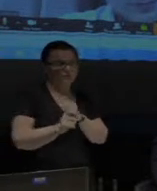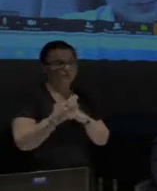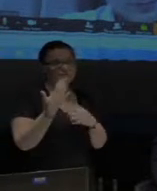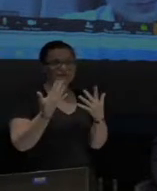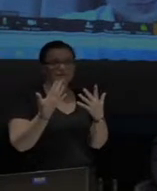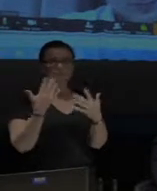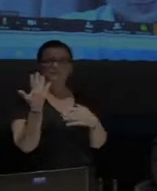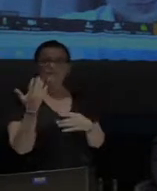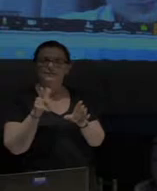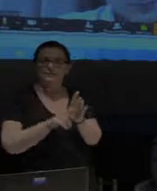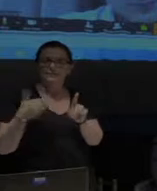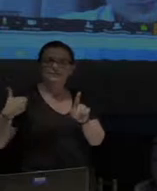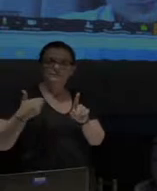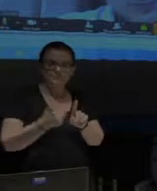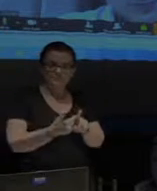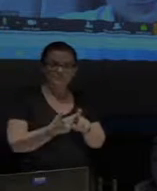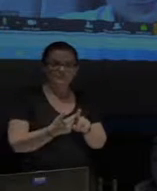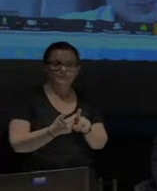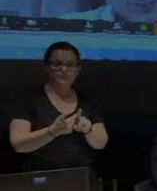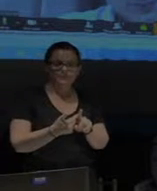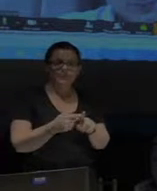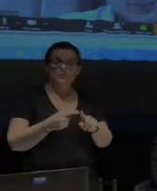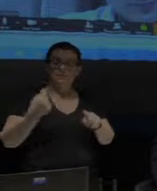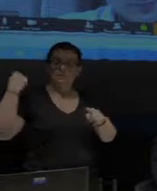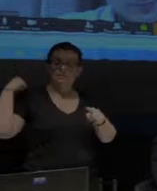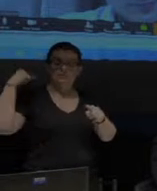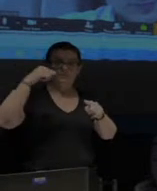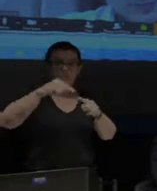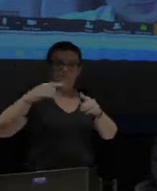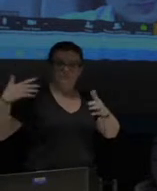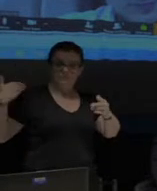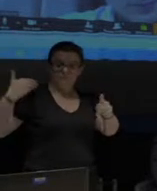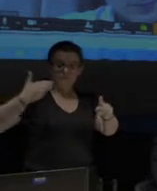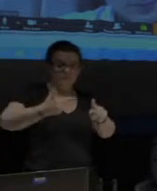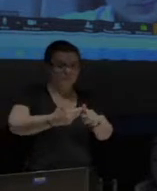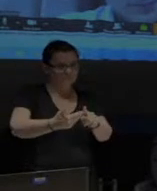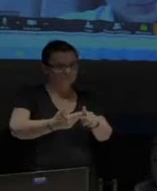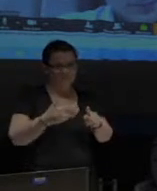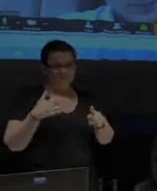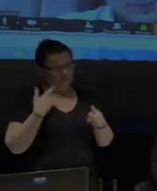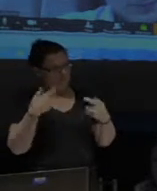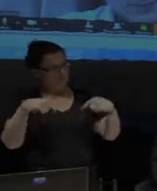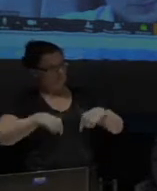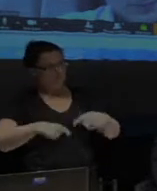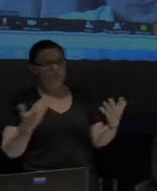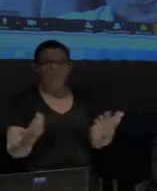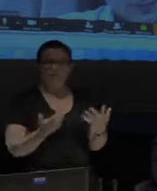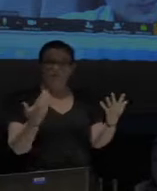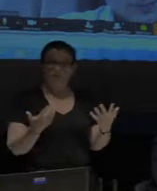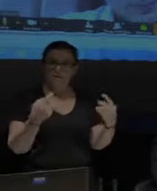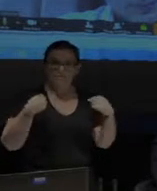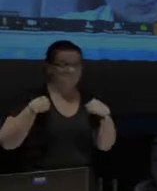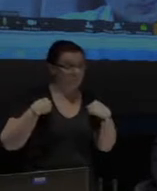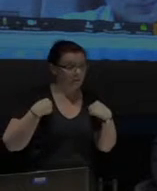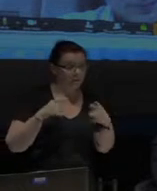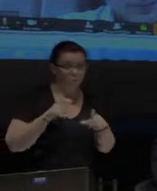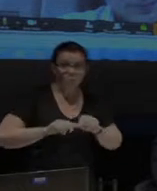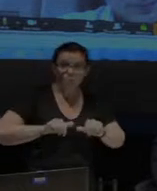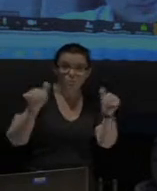In the overarching journey, where do you think we are at this point? Are we doing